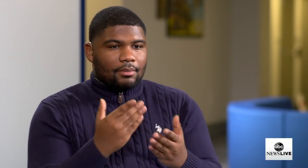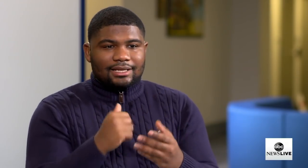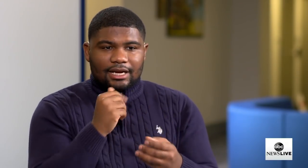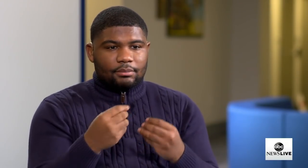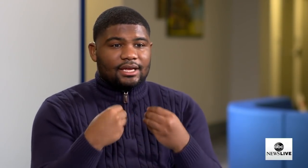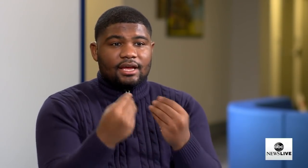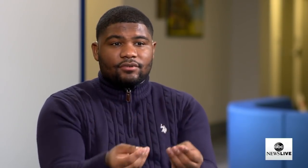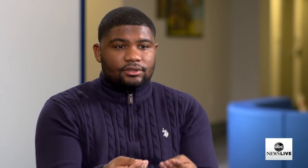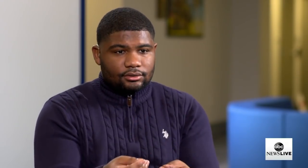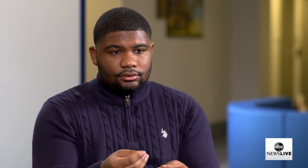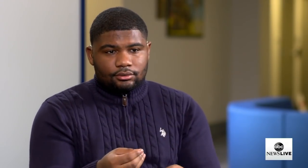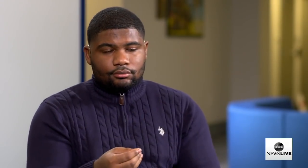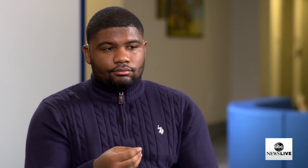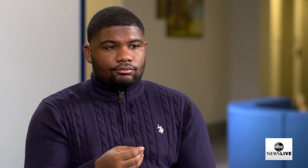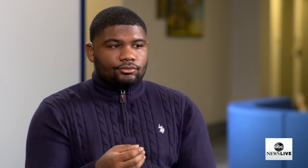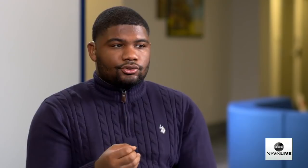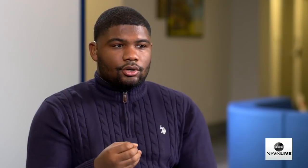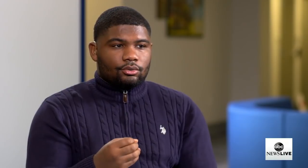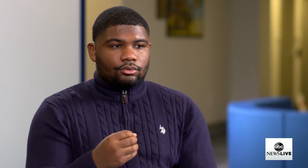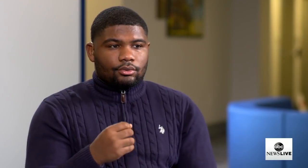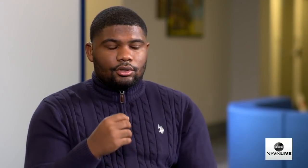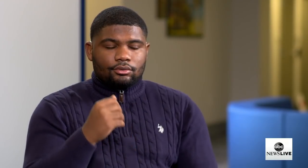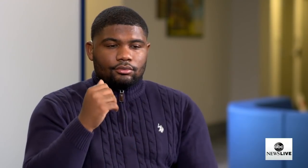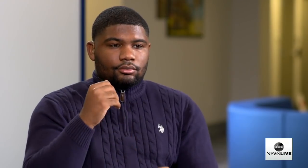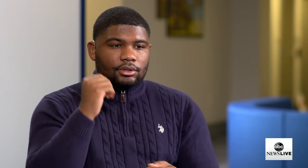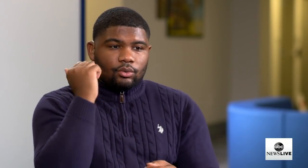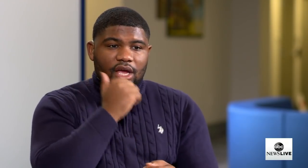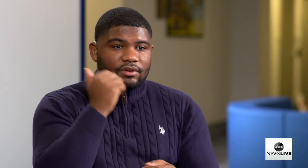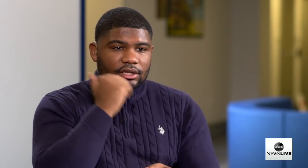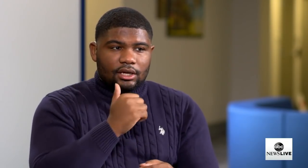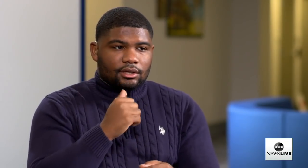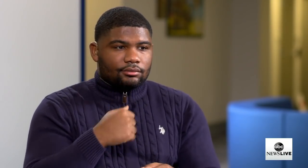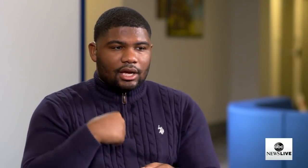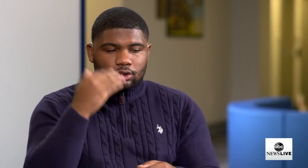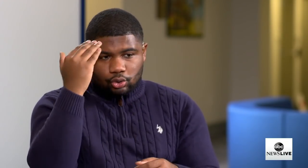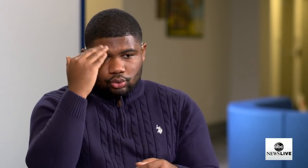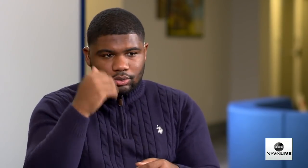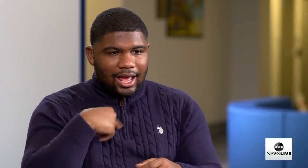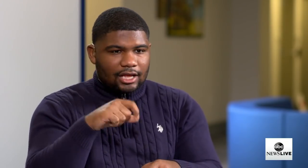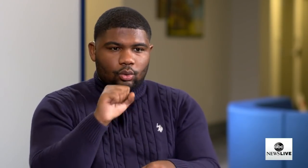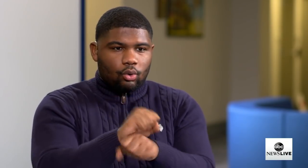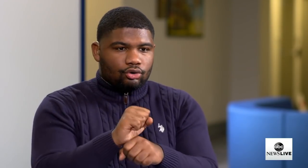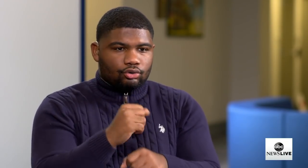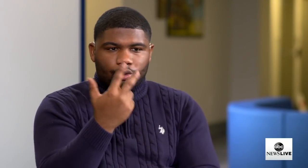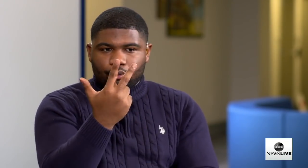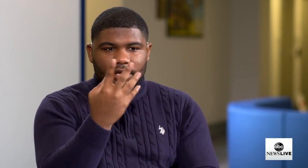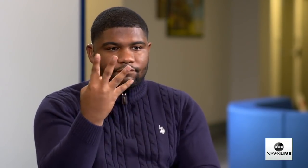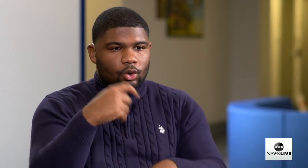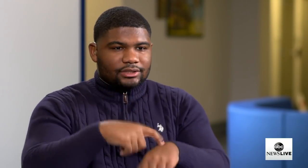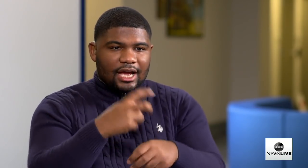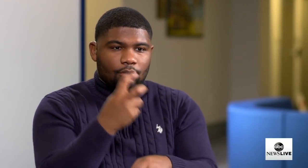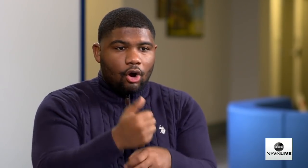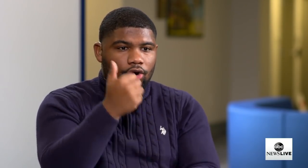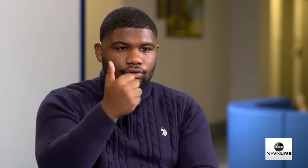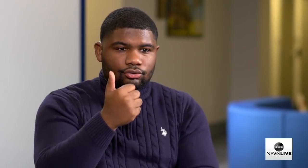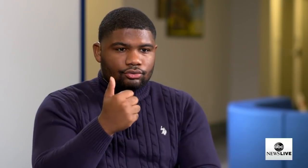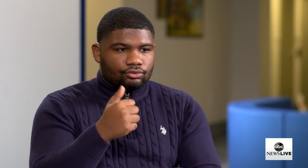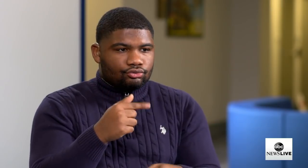opportunities may not be granted to me. And every day I knew that I had to work three or four times